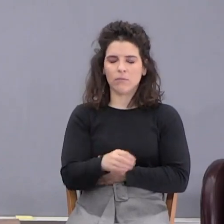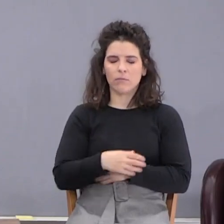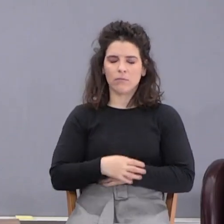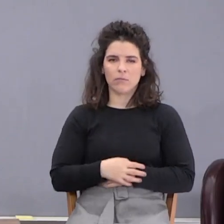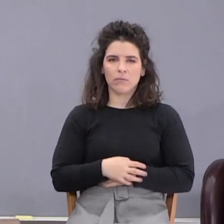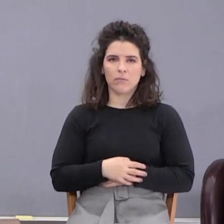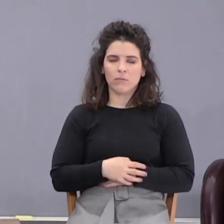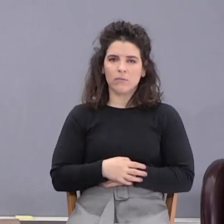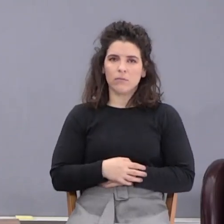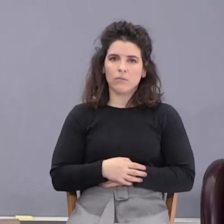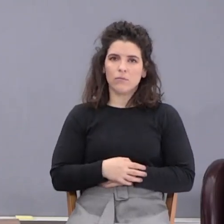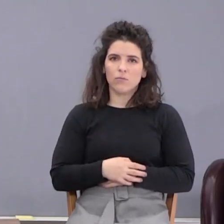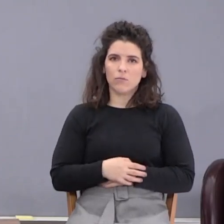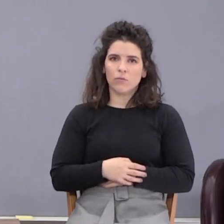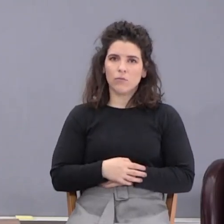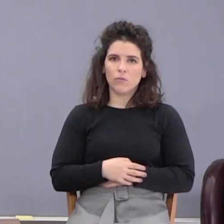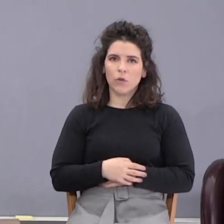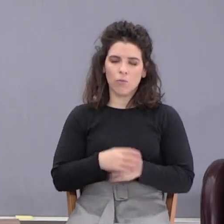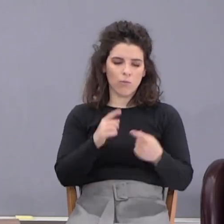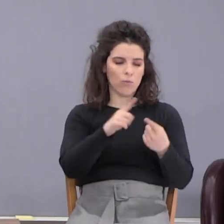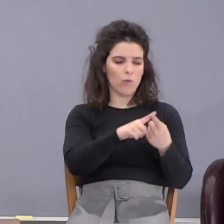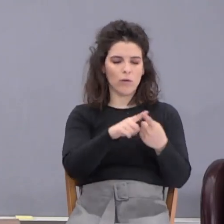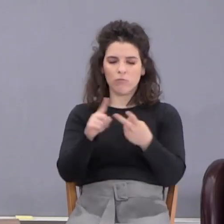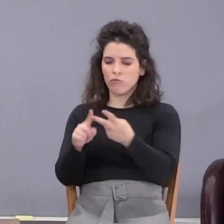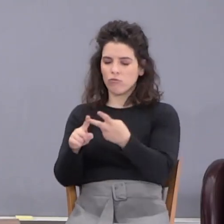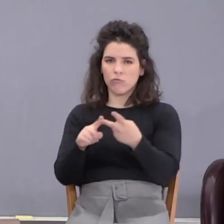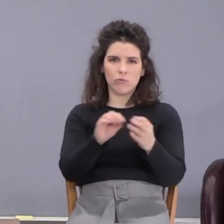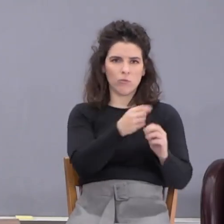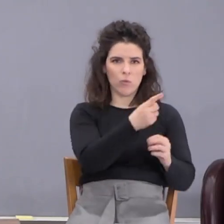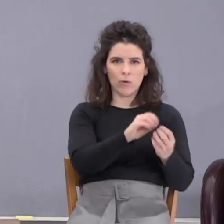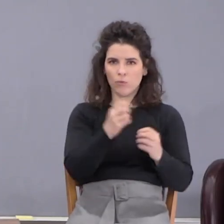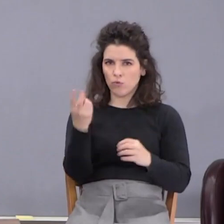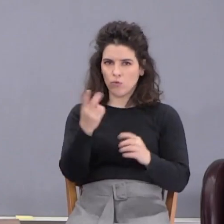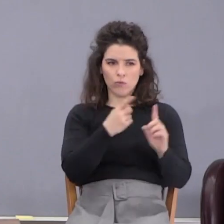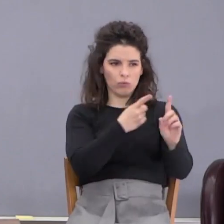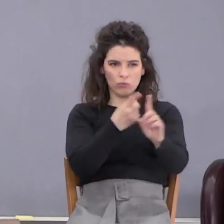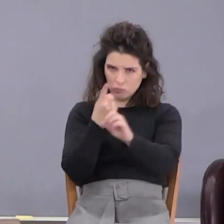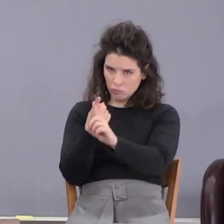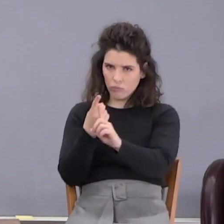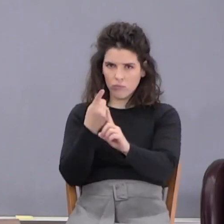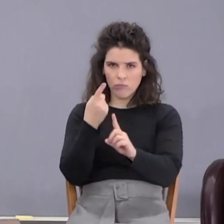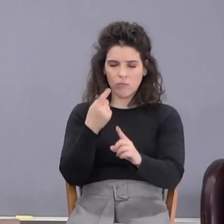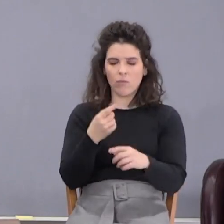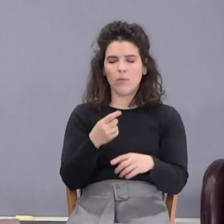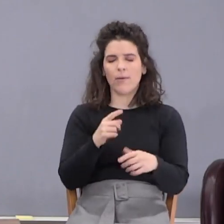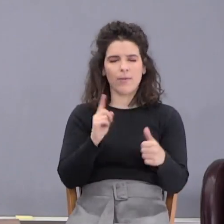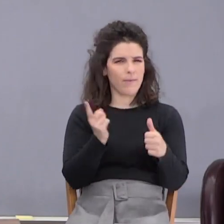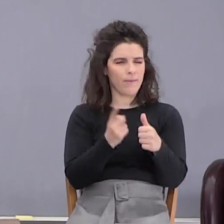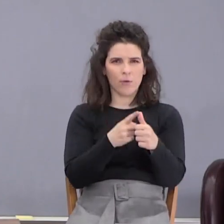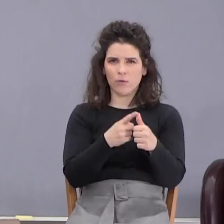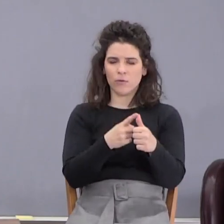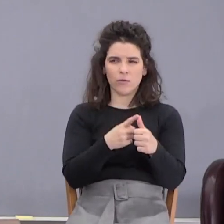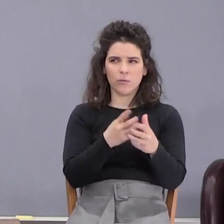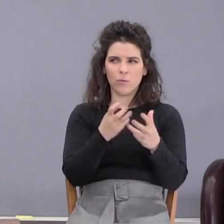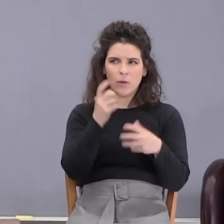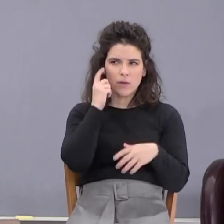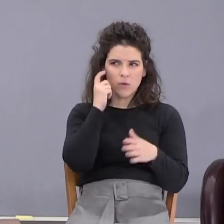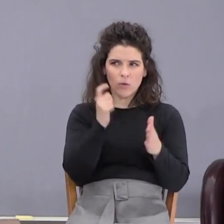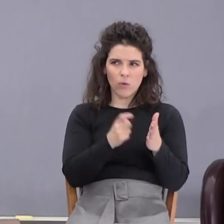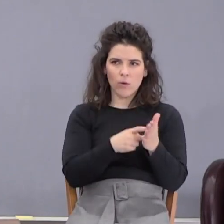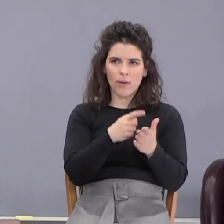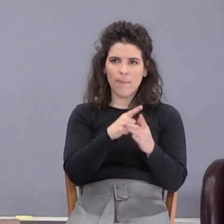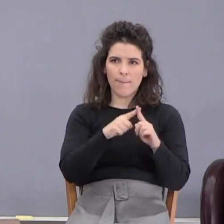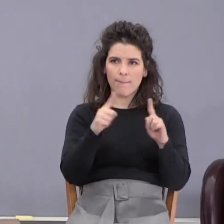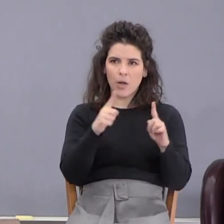What are the two objections? Now, the first thing we want to notice, look there at verse 35, but some